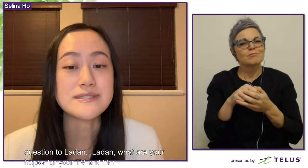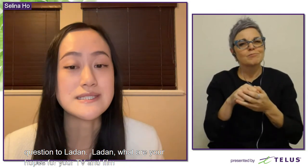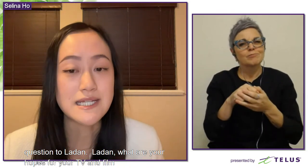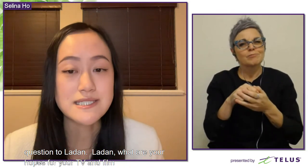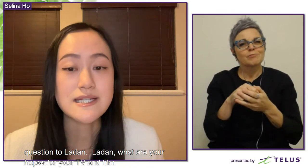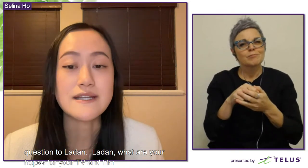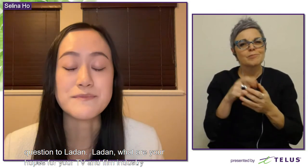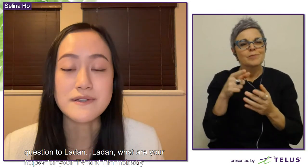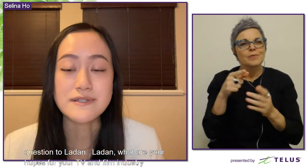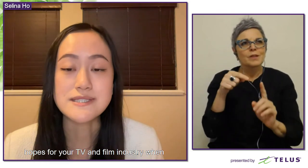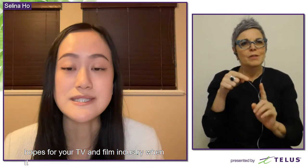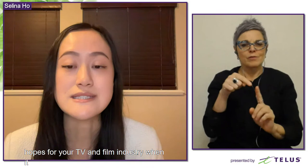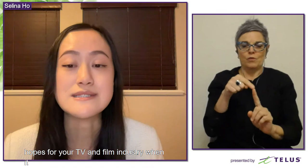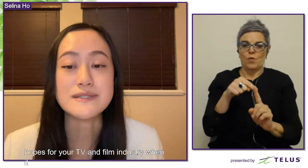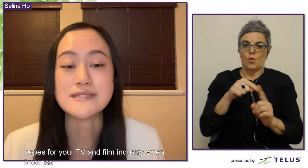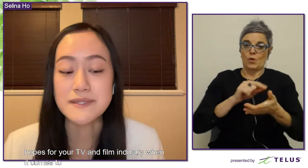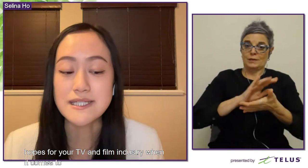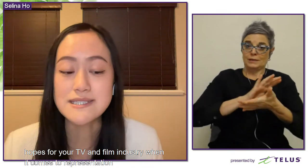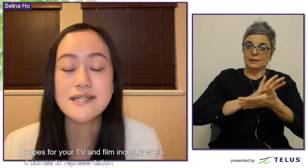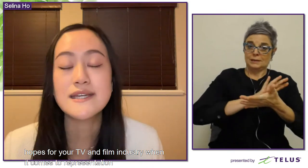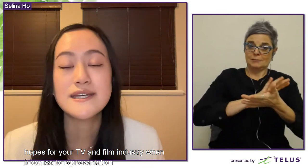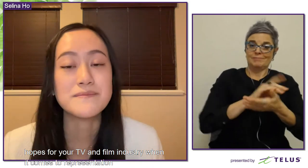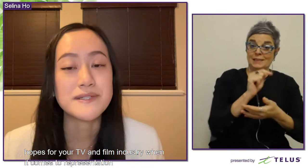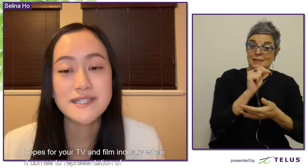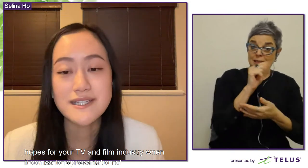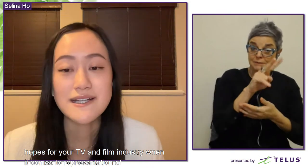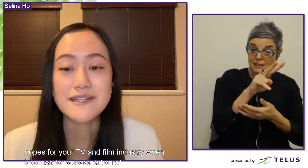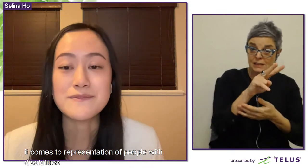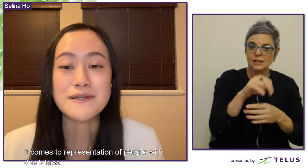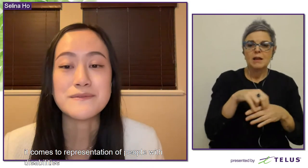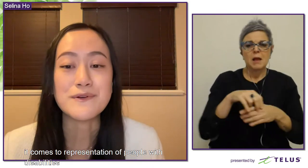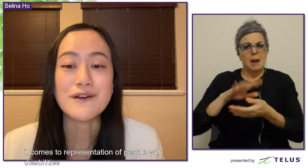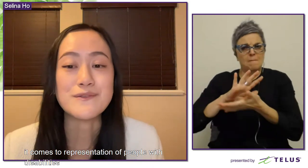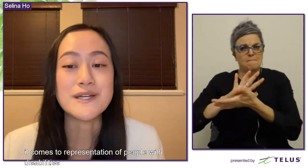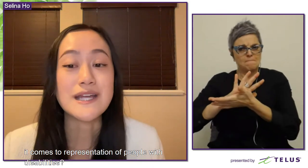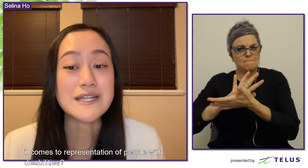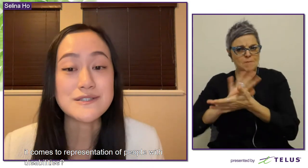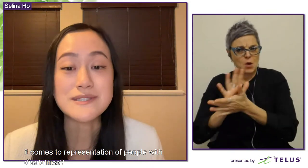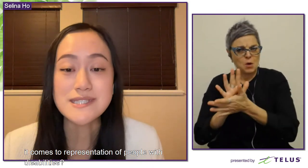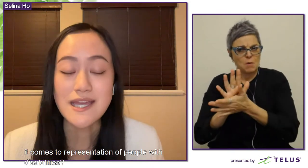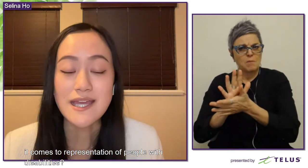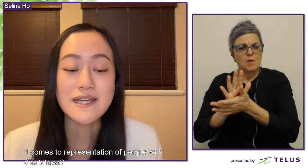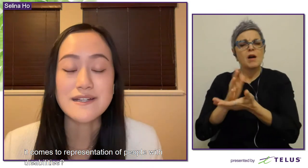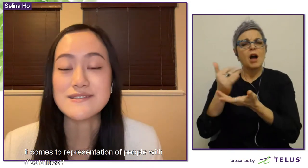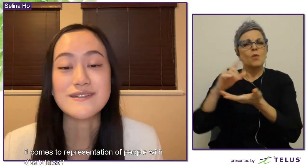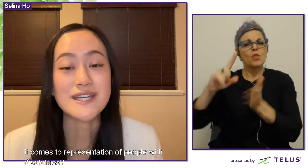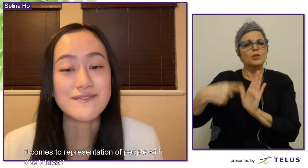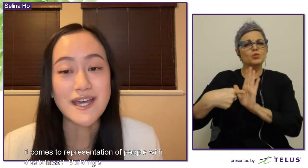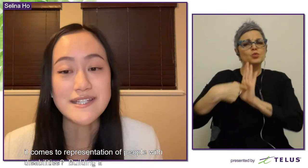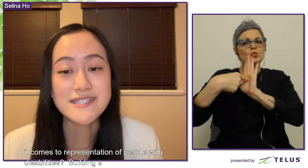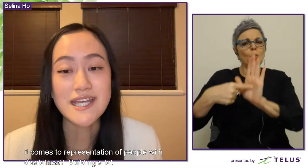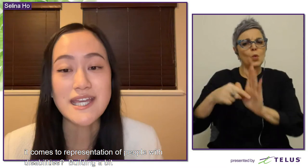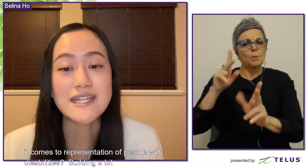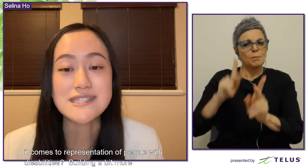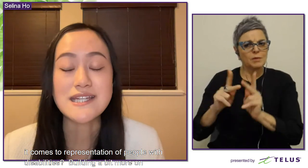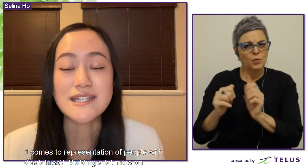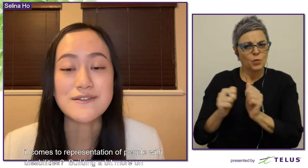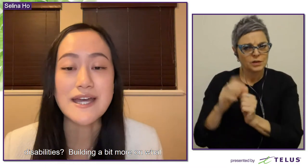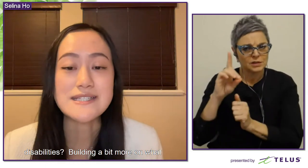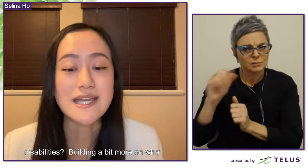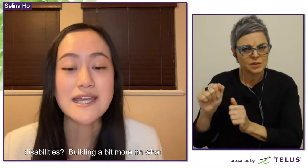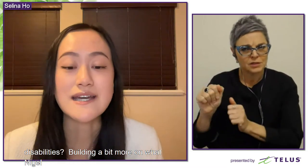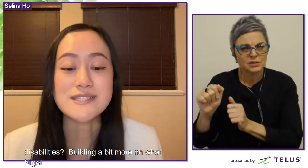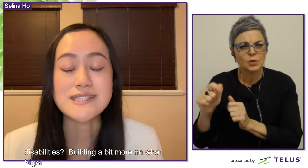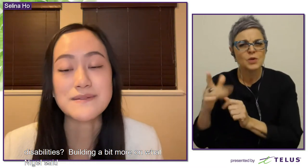specifically representation of persons with disabilities? Building a little bit more on what Nigel was saying, and also given that today is